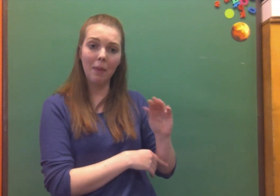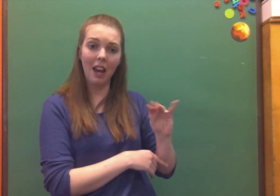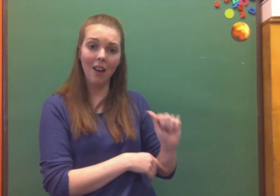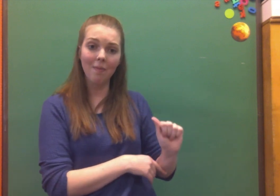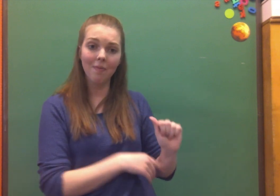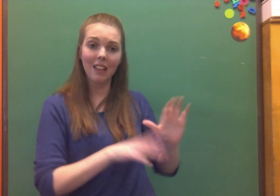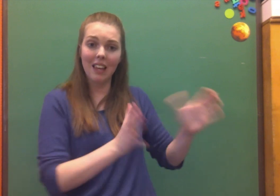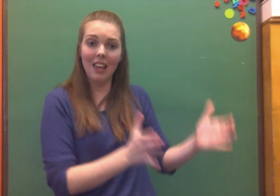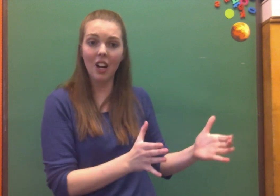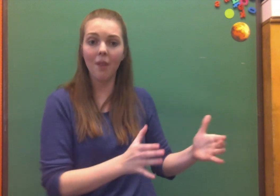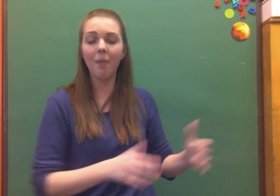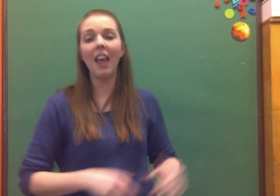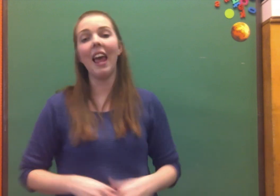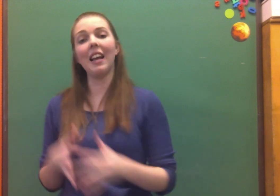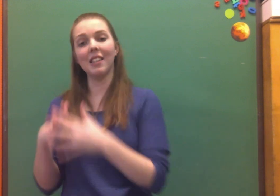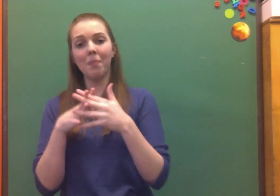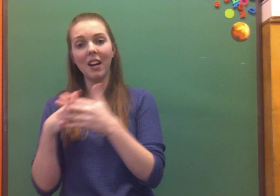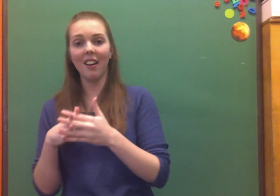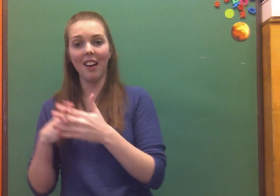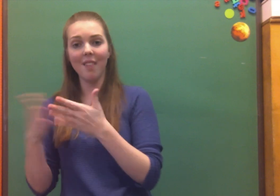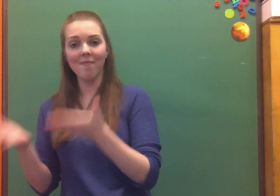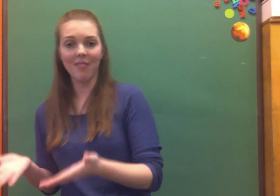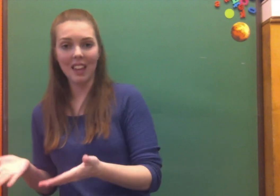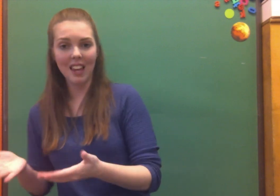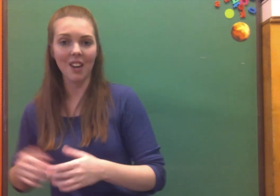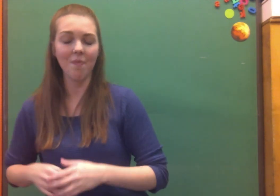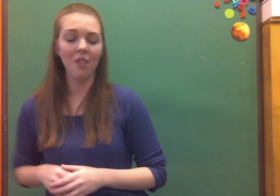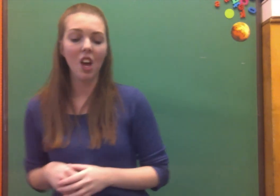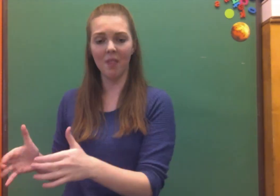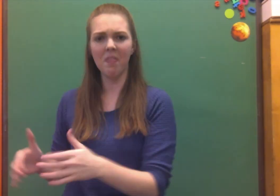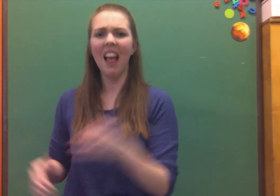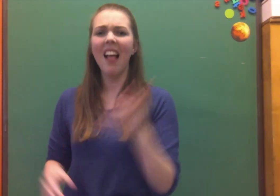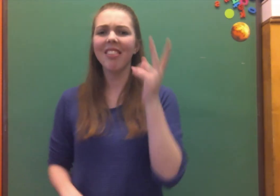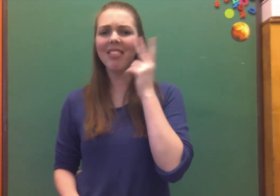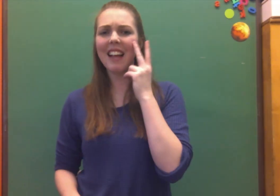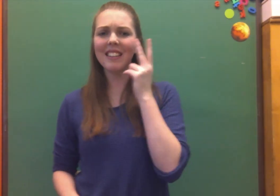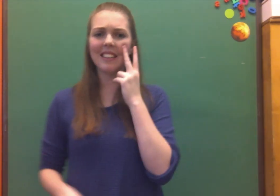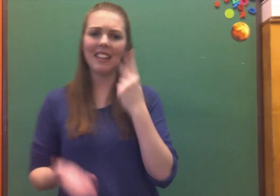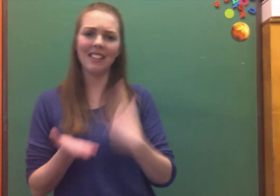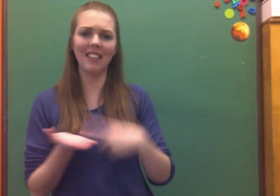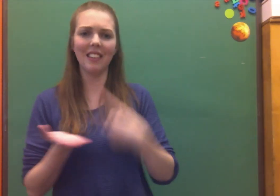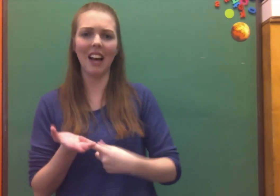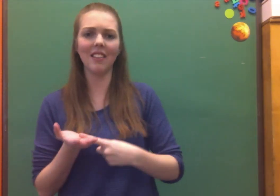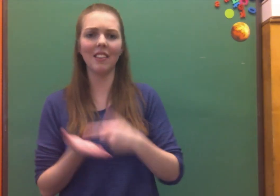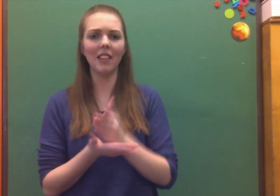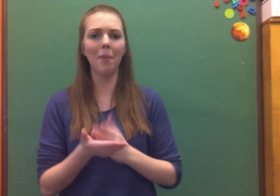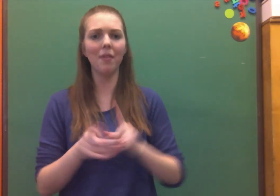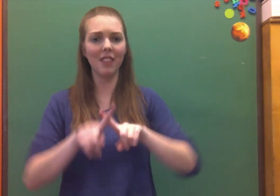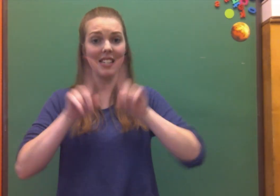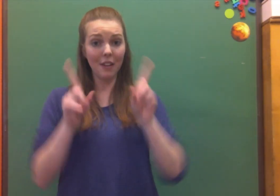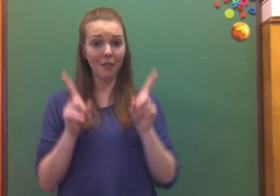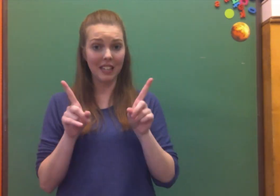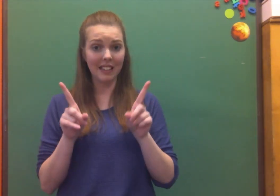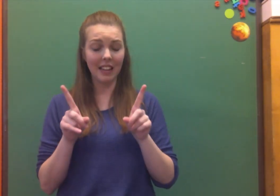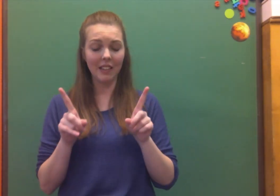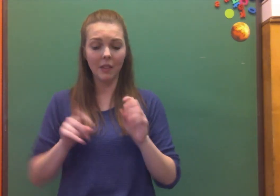Mesopotamia here and America here. Let's see and discuss some of the differences,